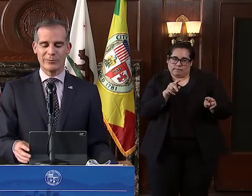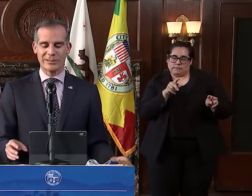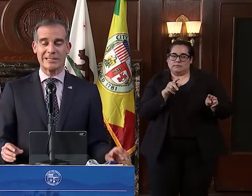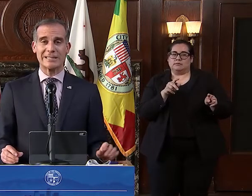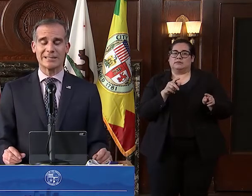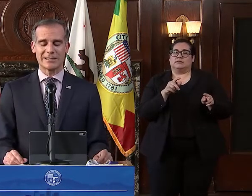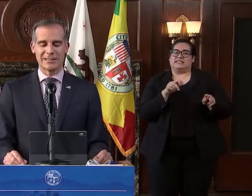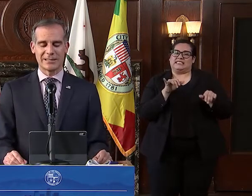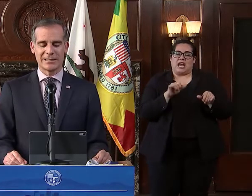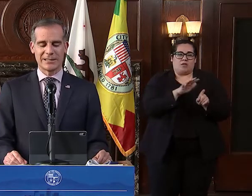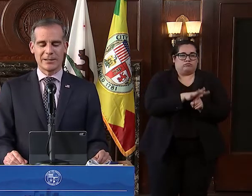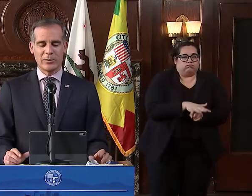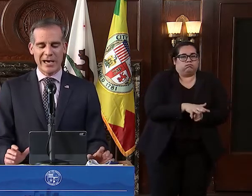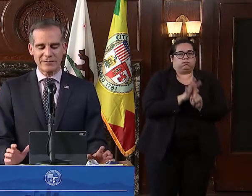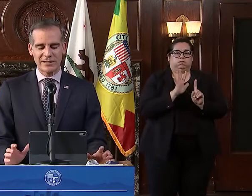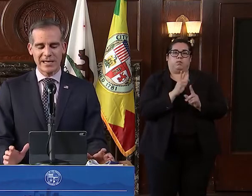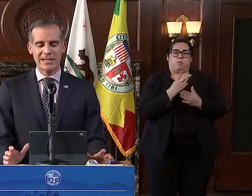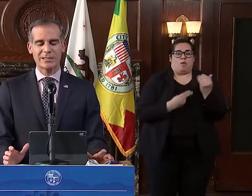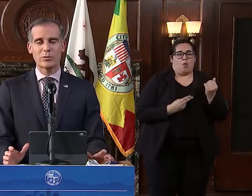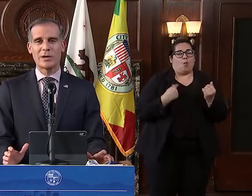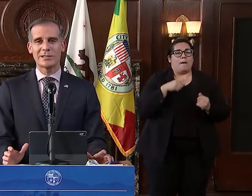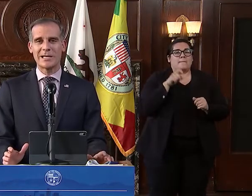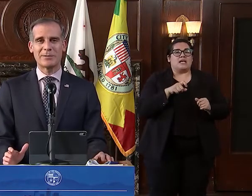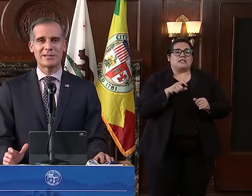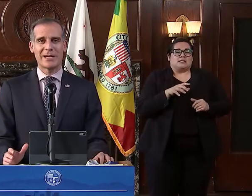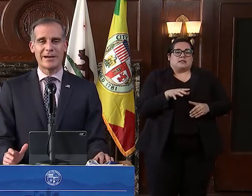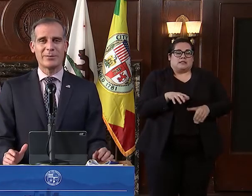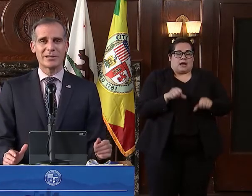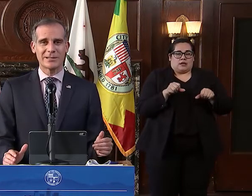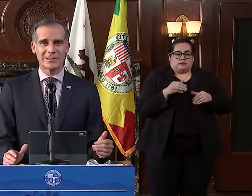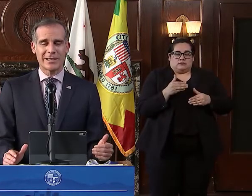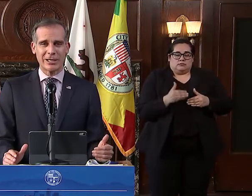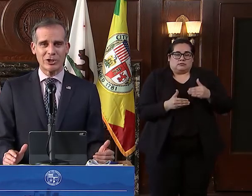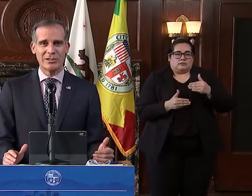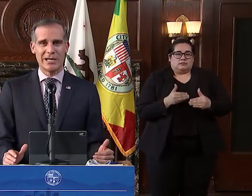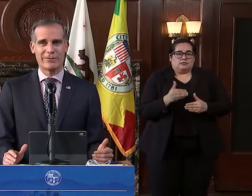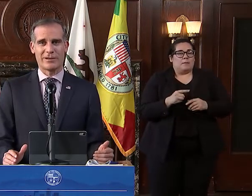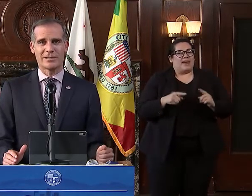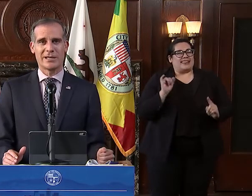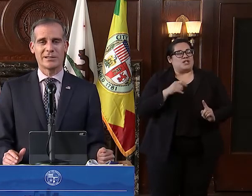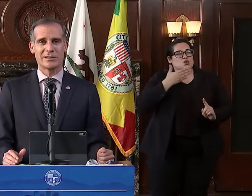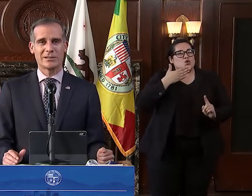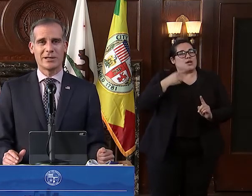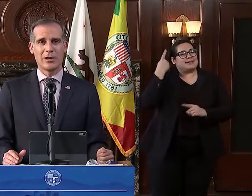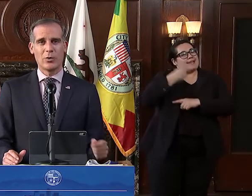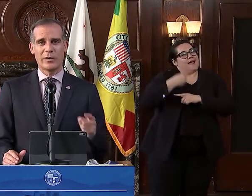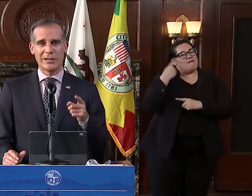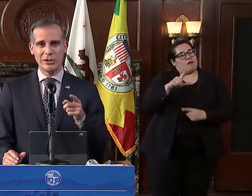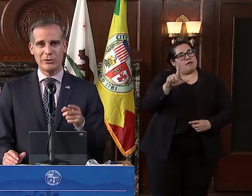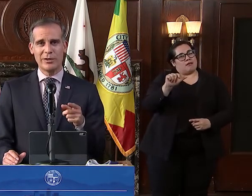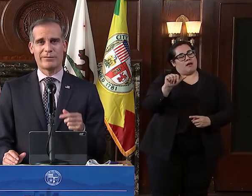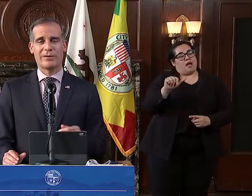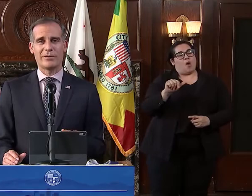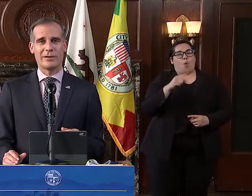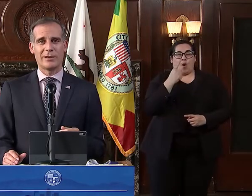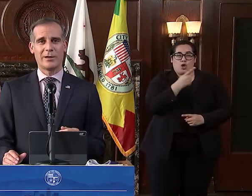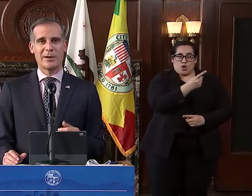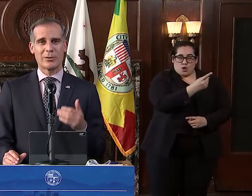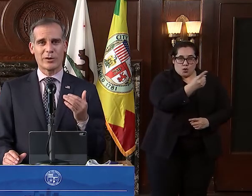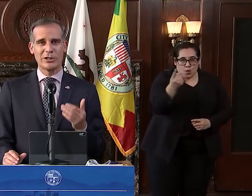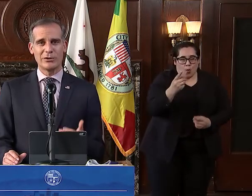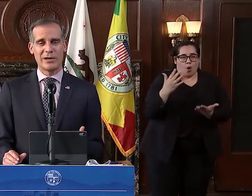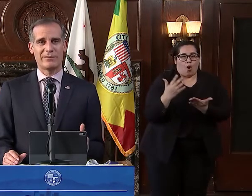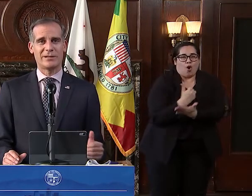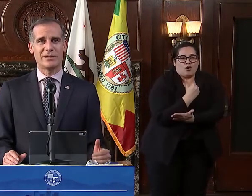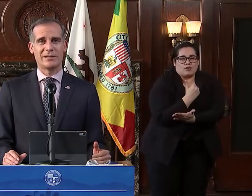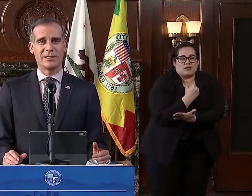stay resilient. We have to take this one step at a time, but this is a good day for Los Angeles, one that you have earned by